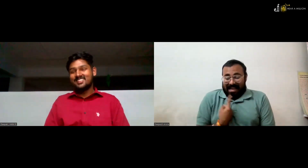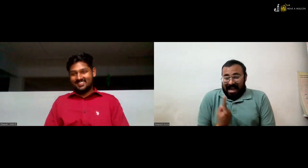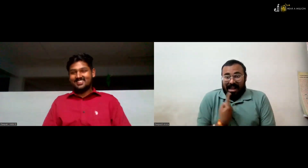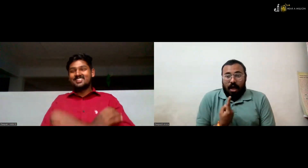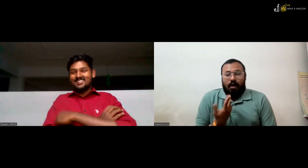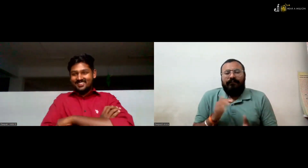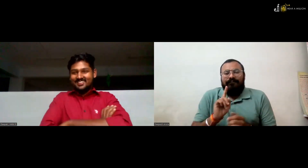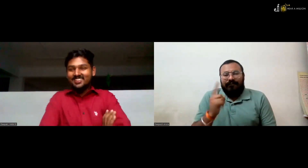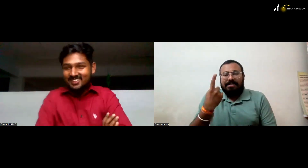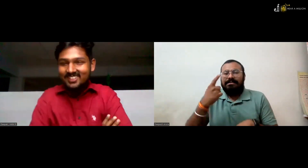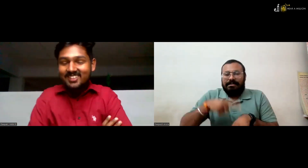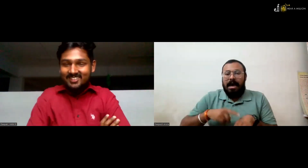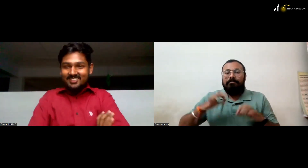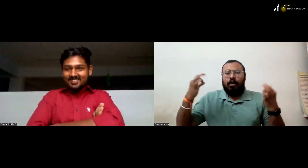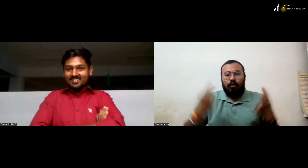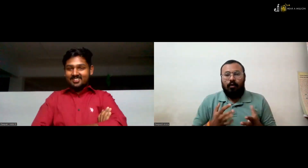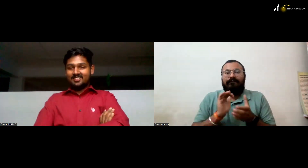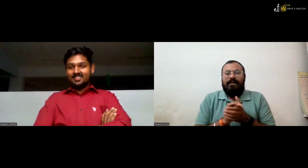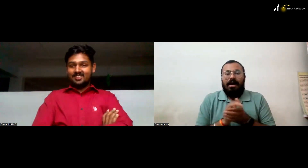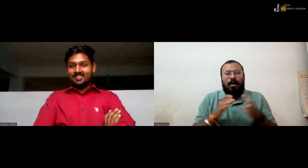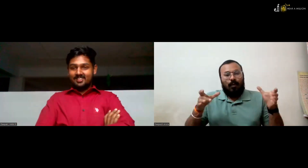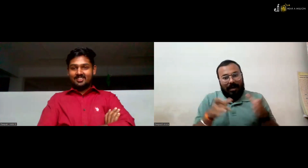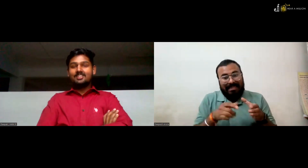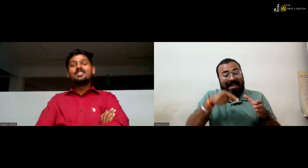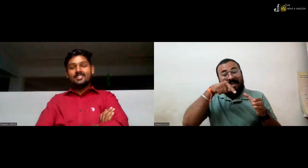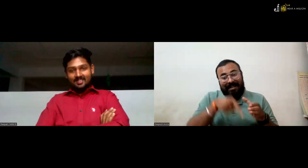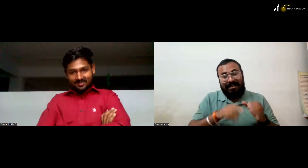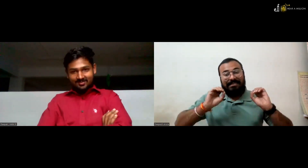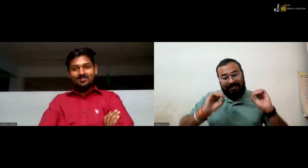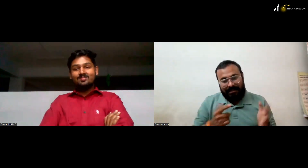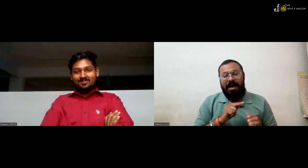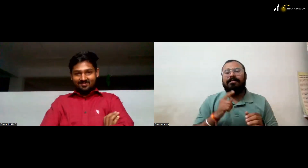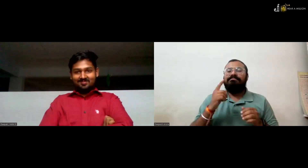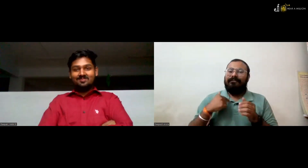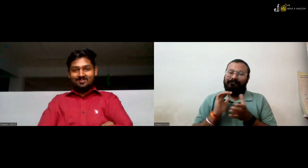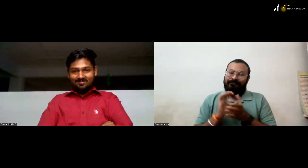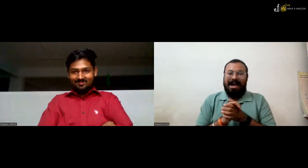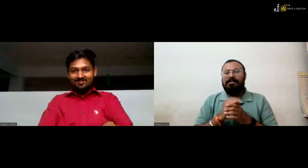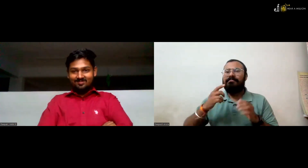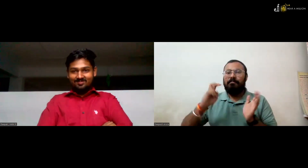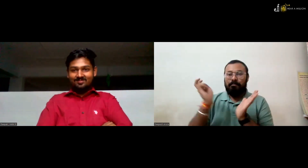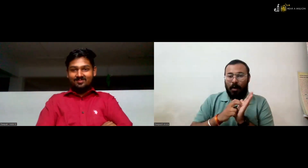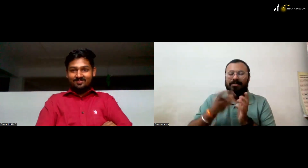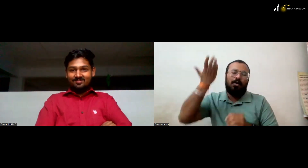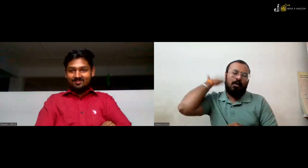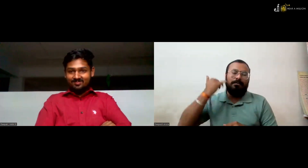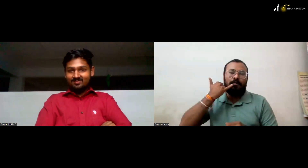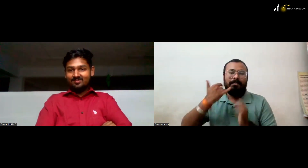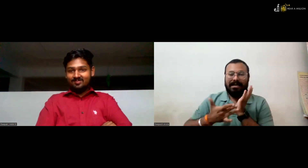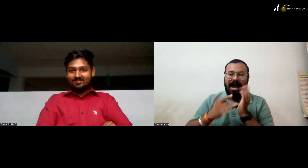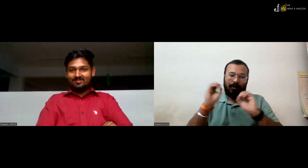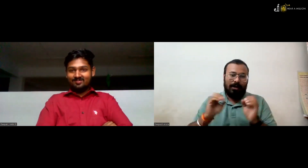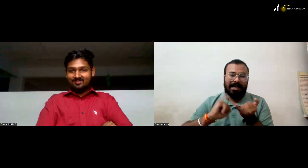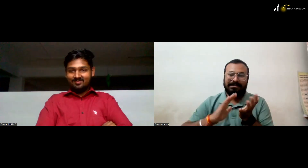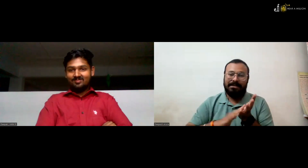they just asked me, okay, so are you going with some known person? So I just shared the group of people details, and I